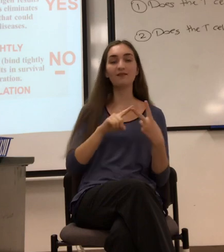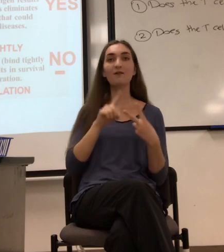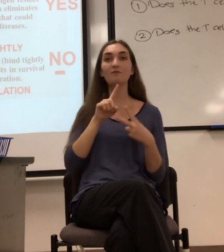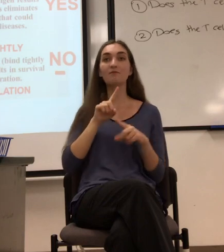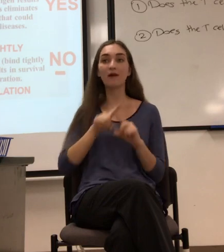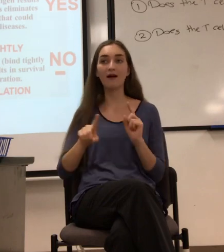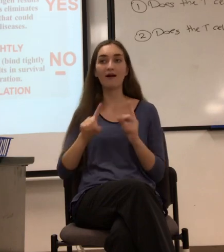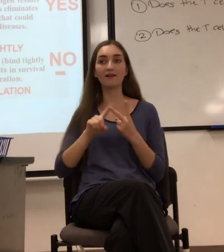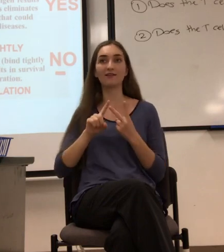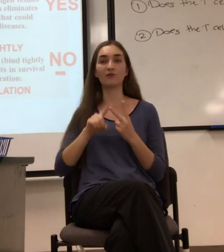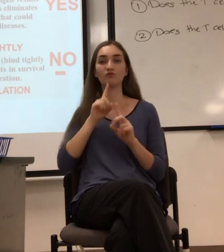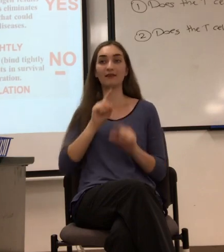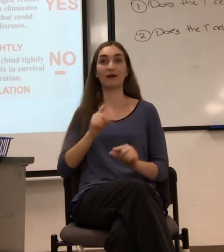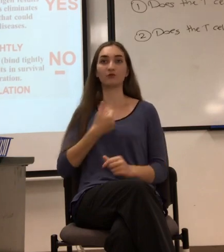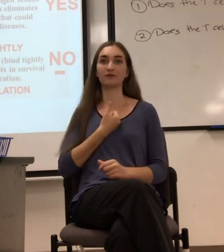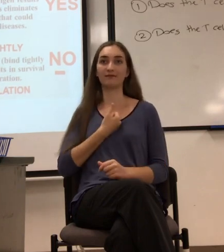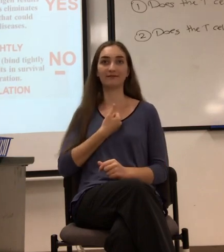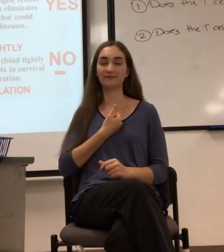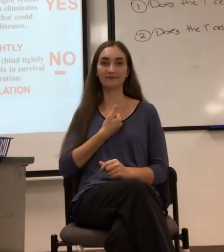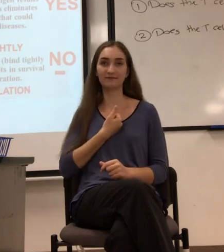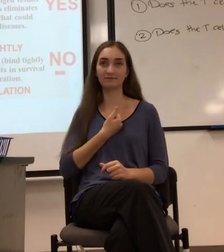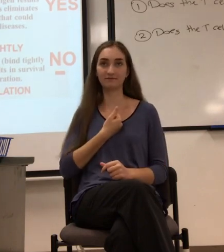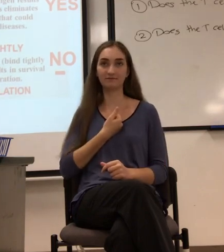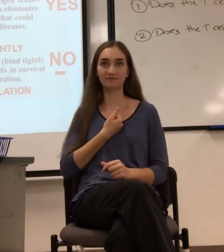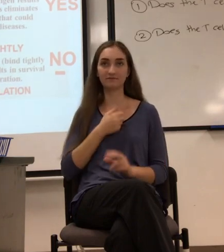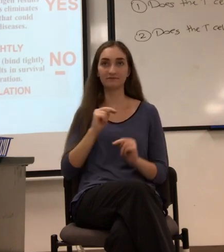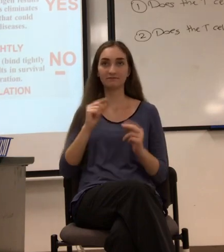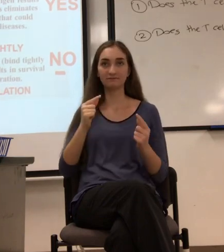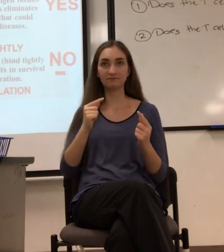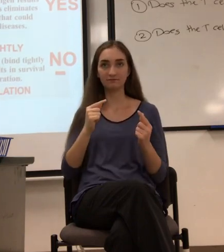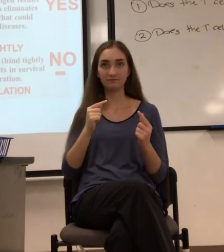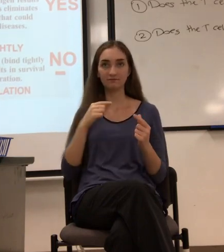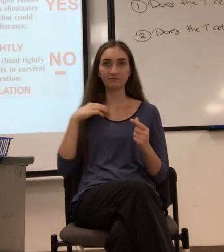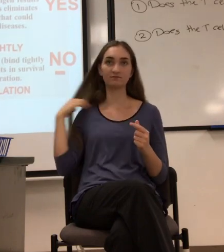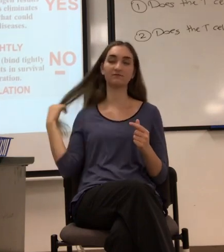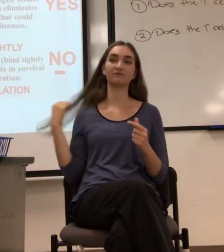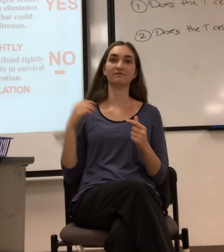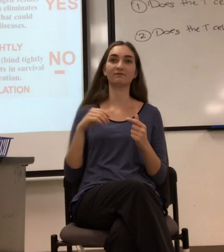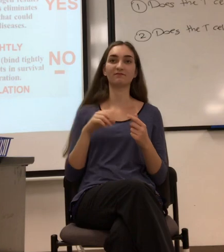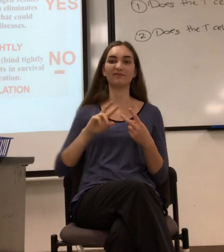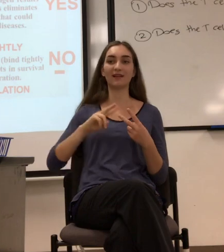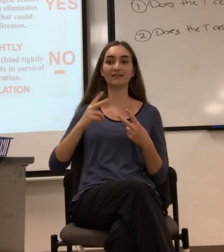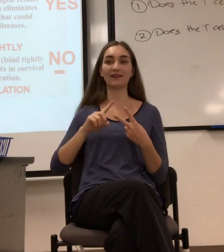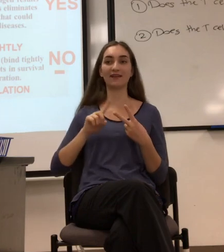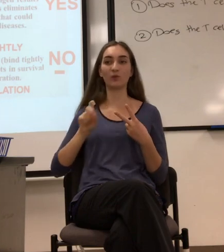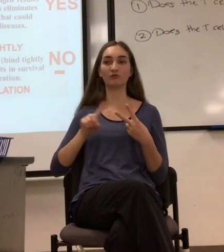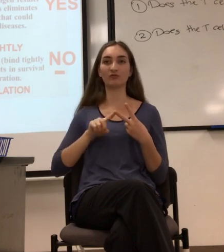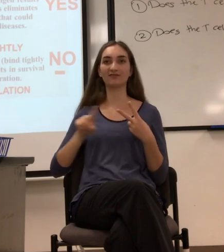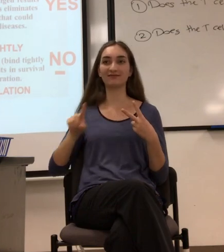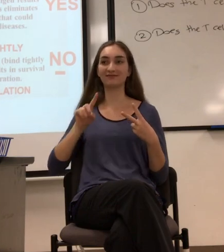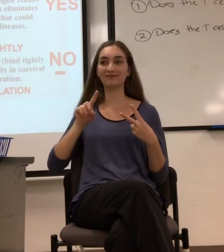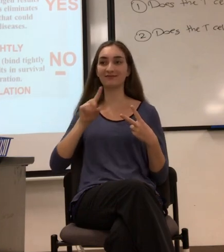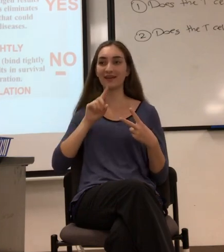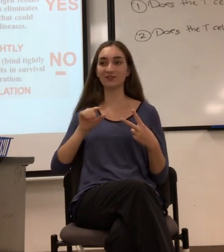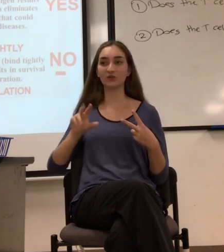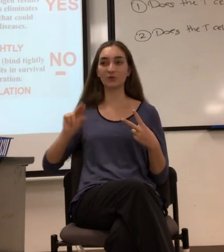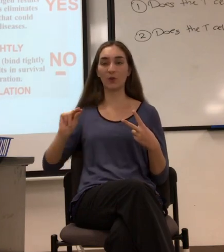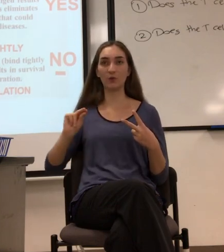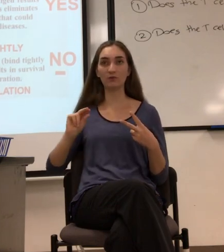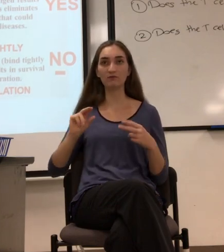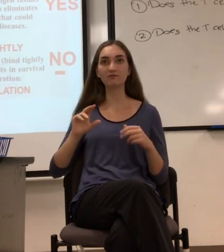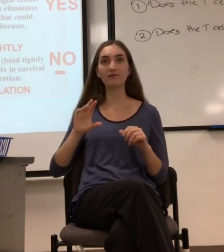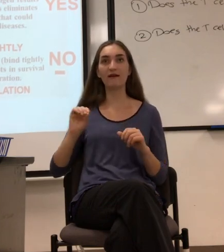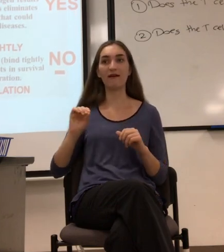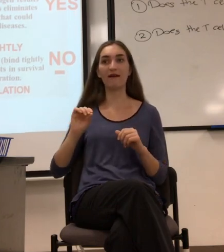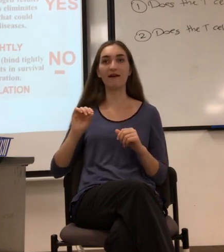there. I say bind less tightly. Well, then that's a no, and the no's live. Okay, you